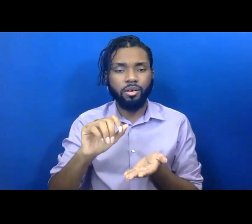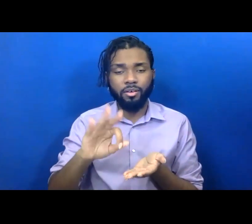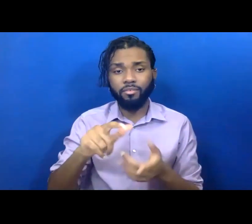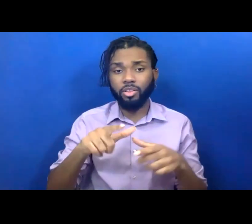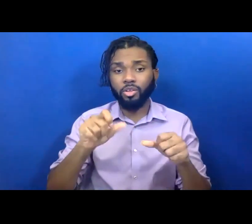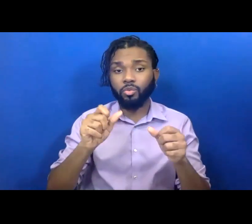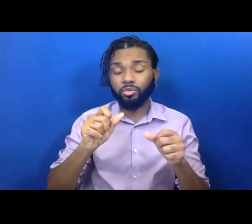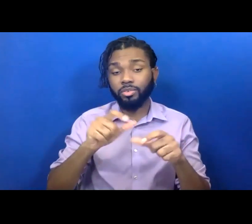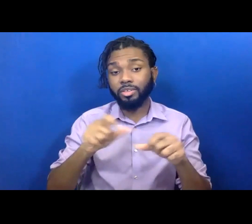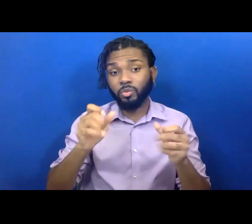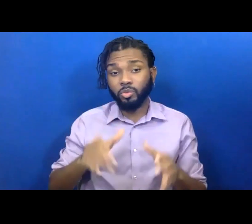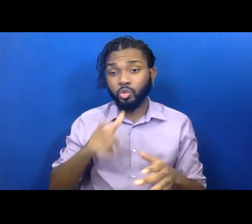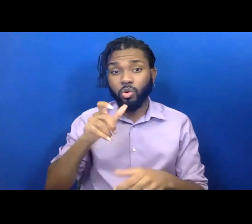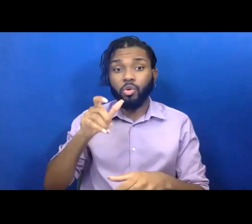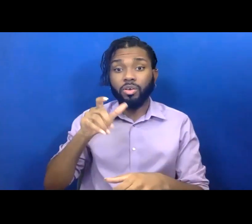than linguistics.